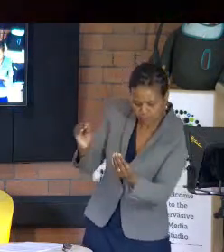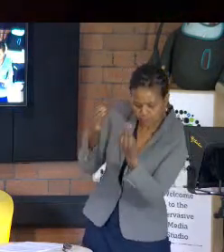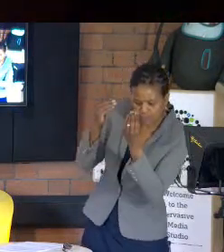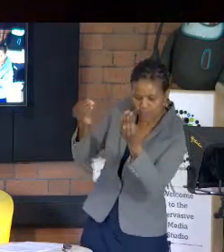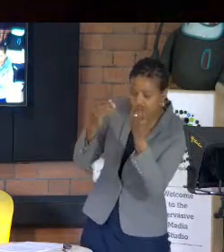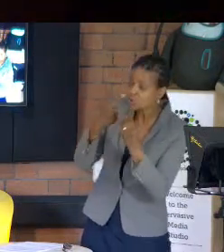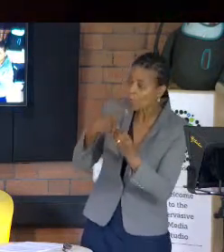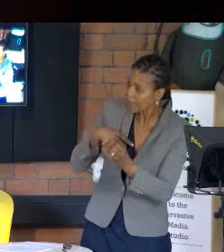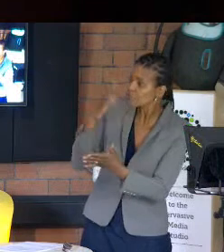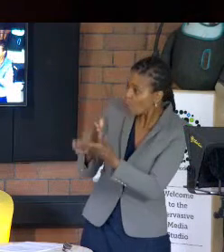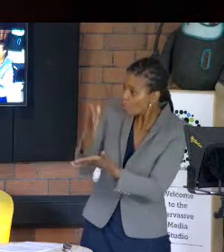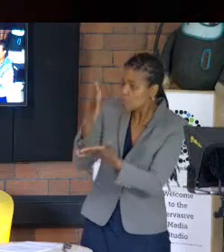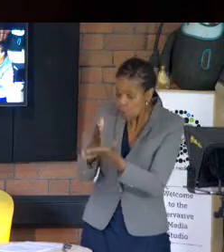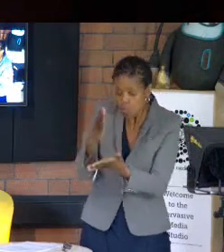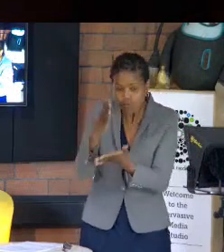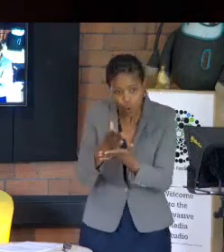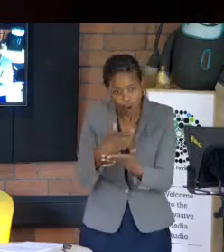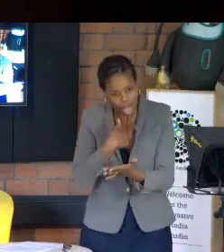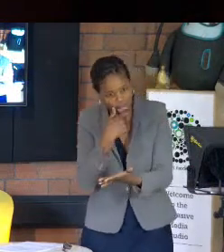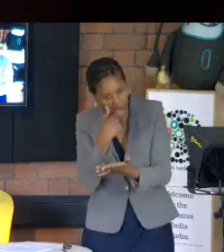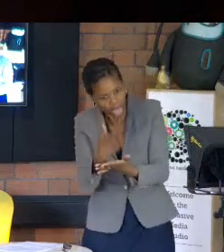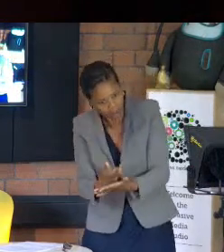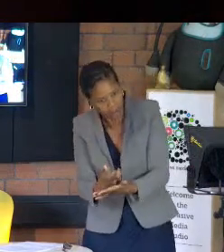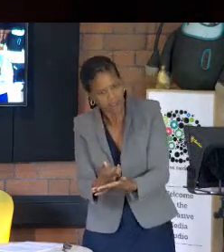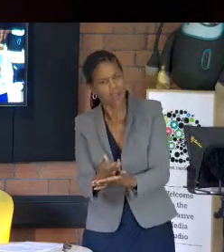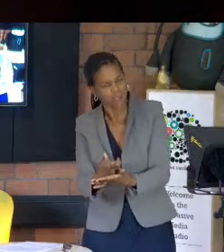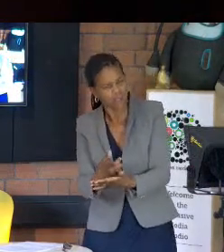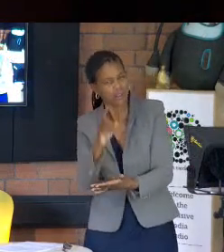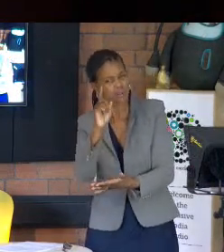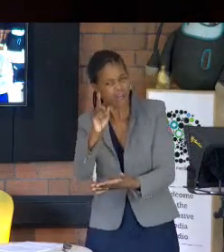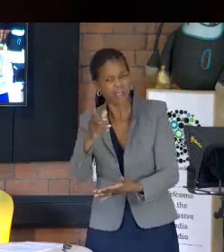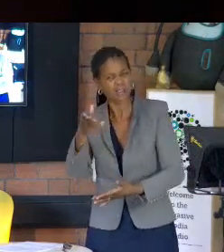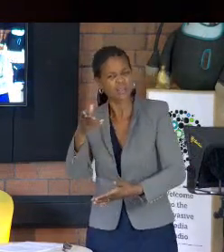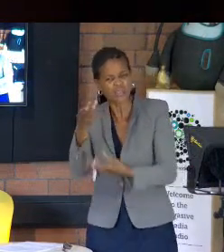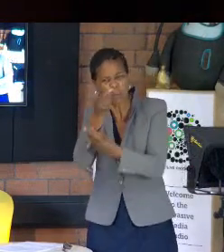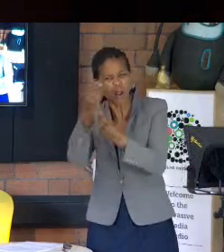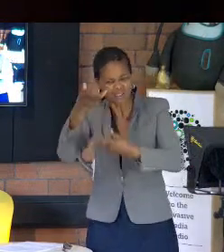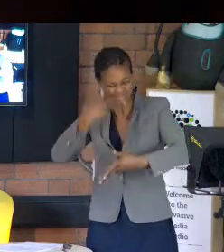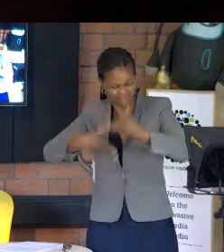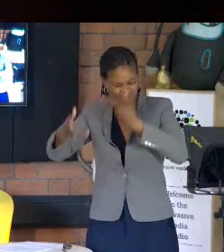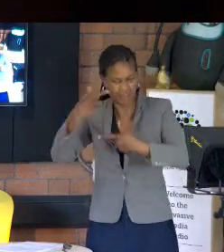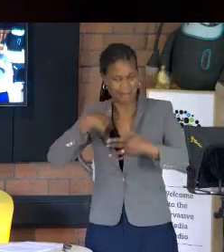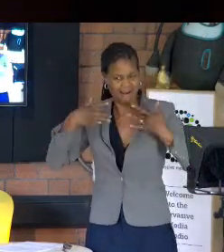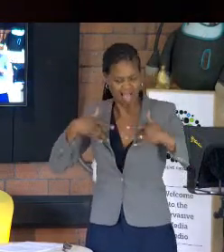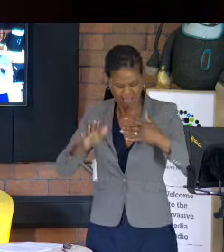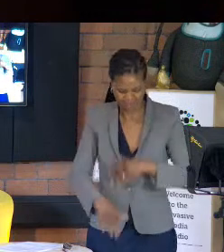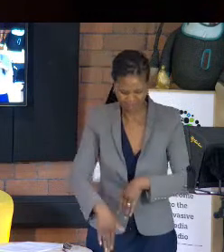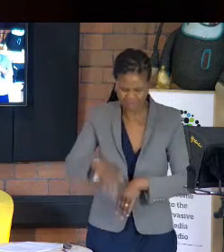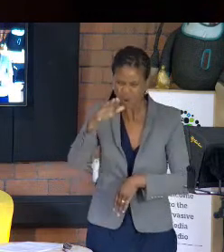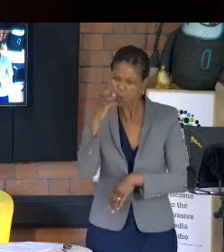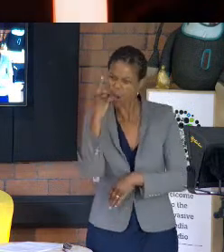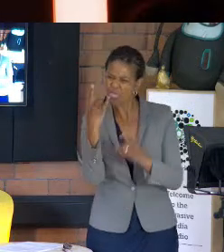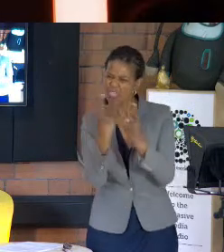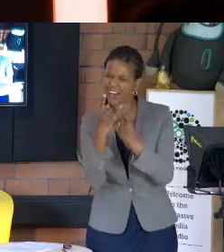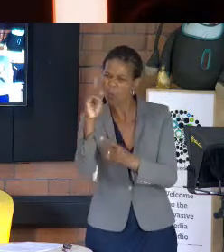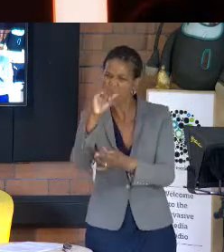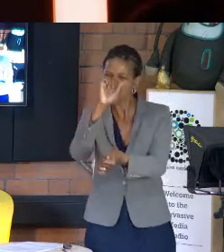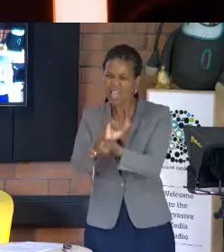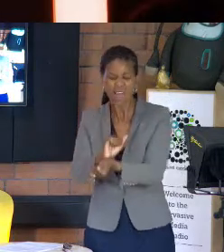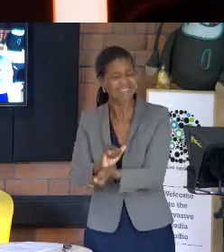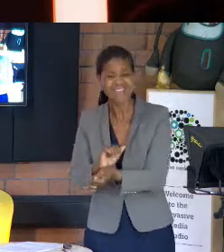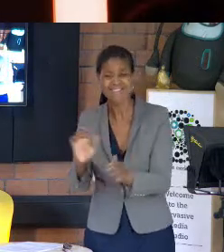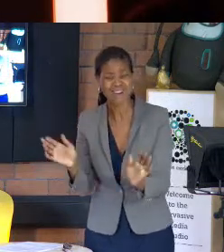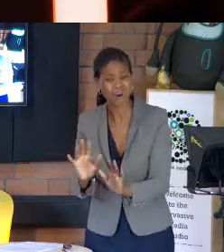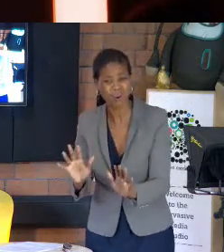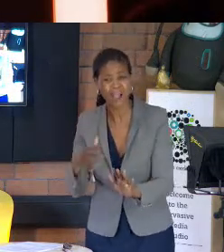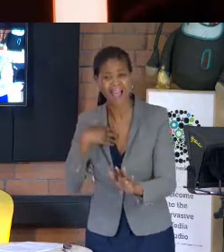fact, was really like someone explaining all your life on just one act. There is so much to be